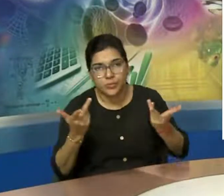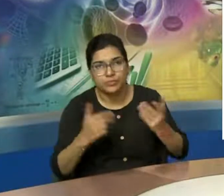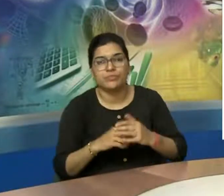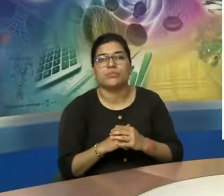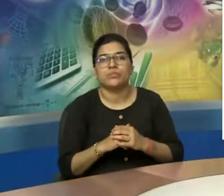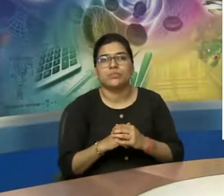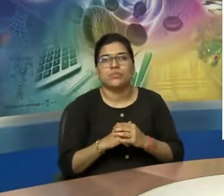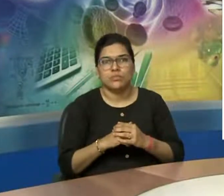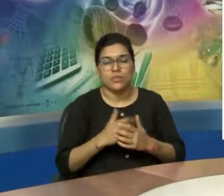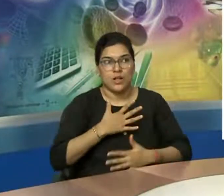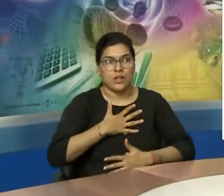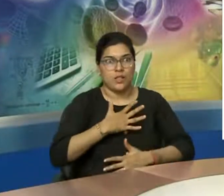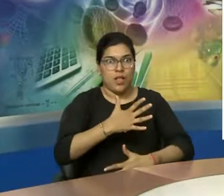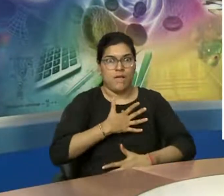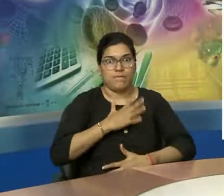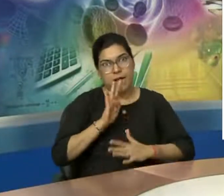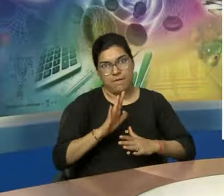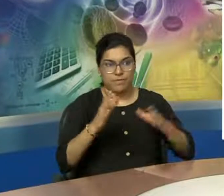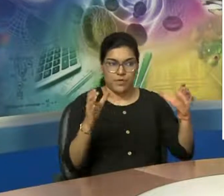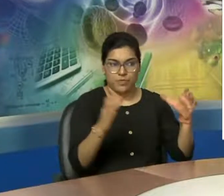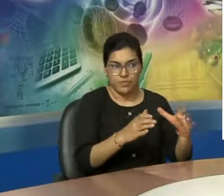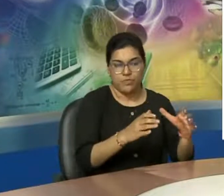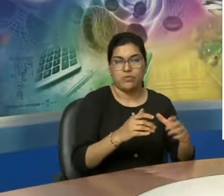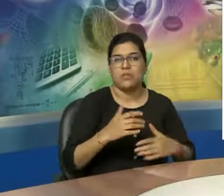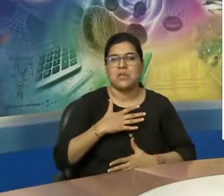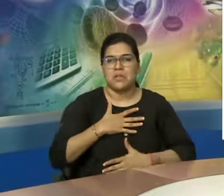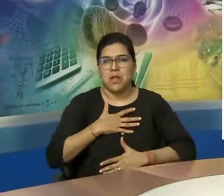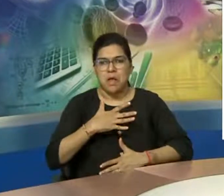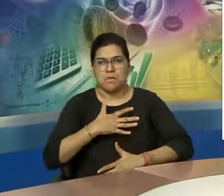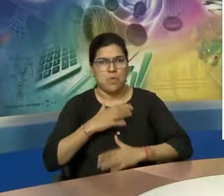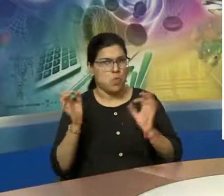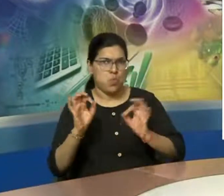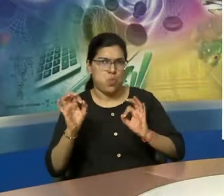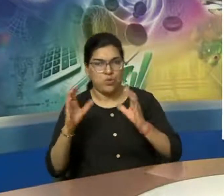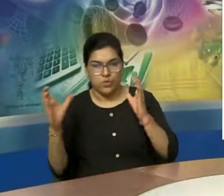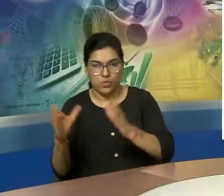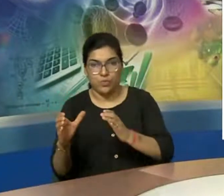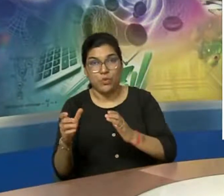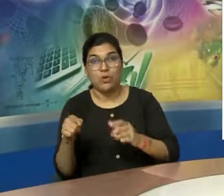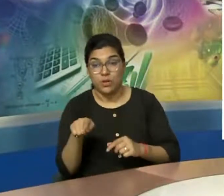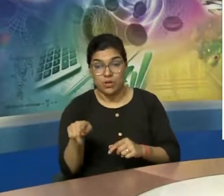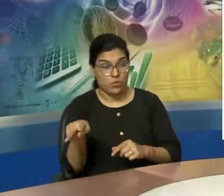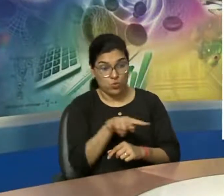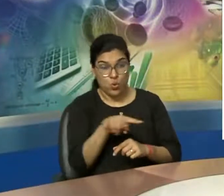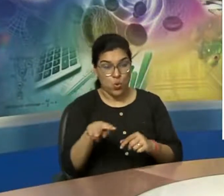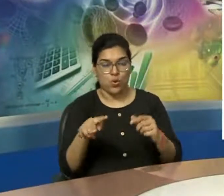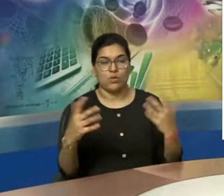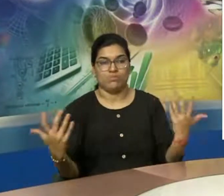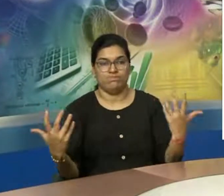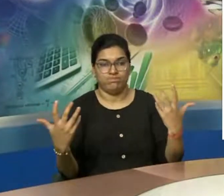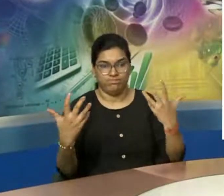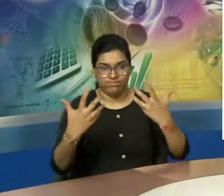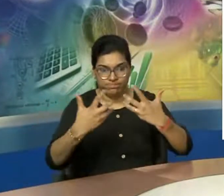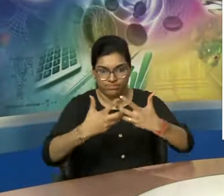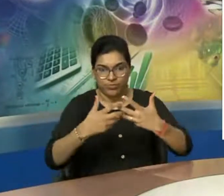we will define it as the interrelated relationship of